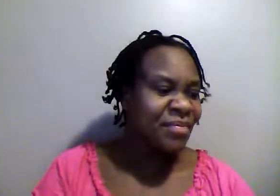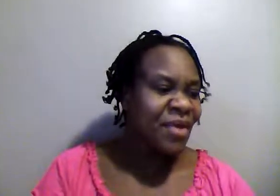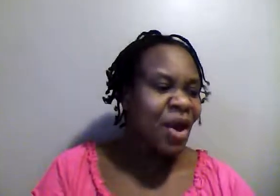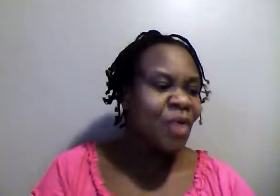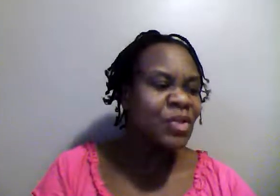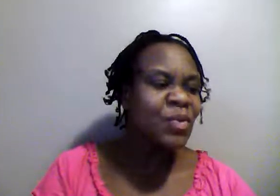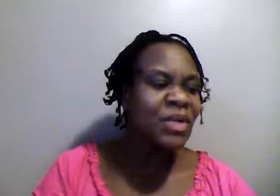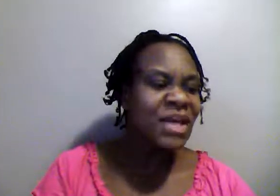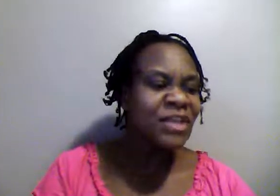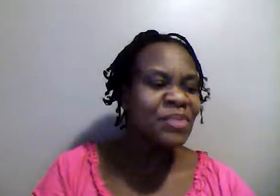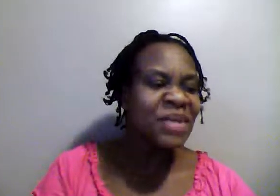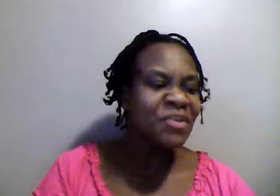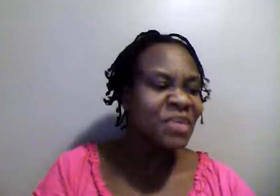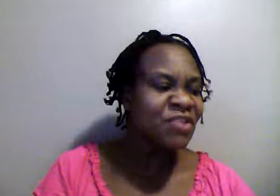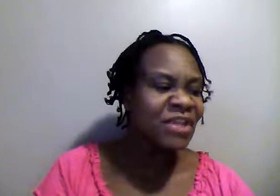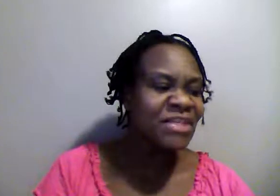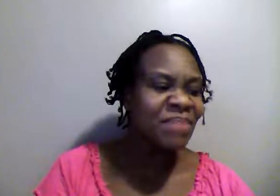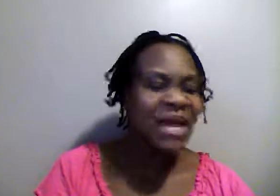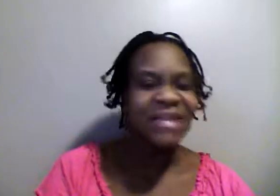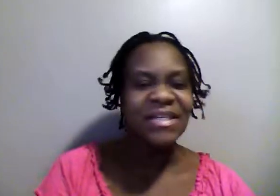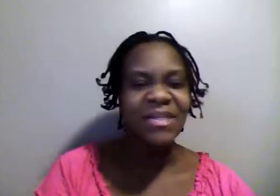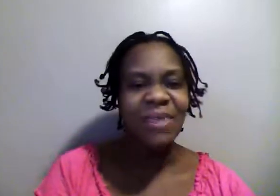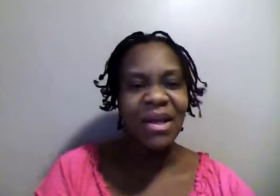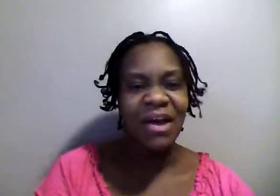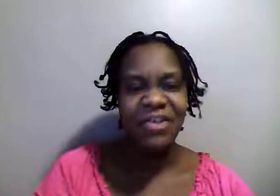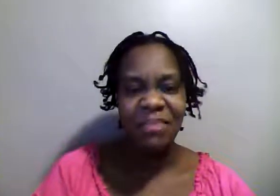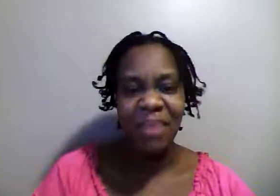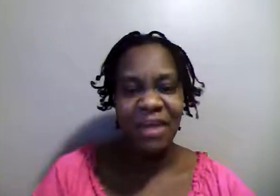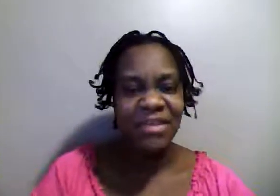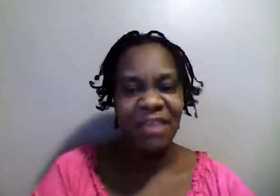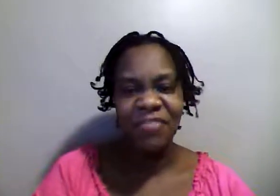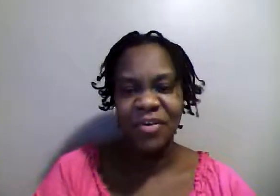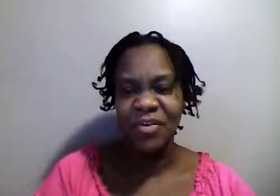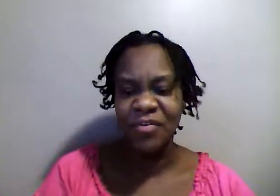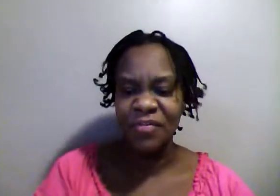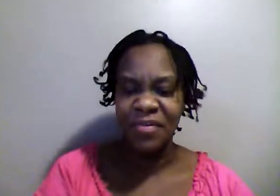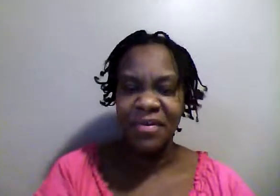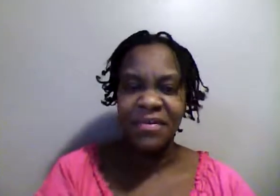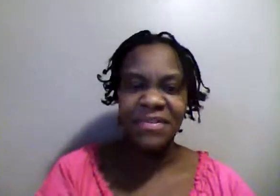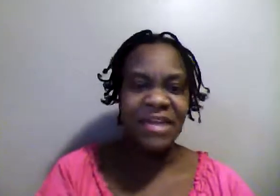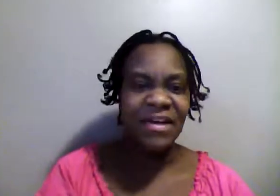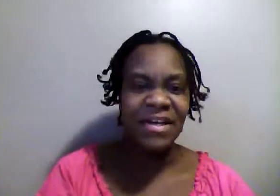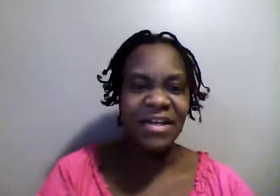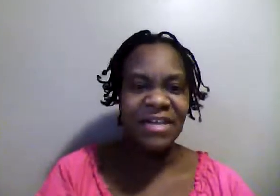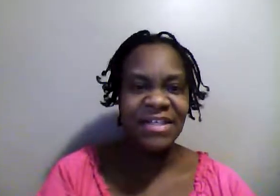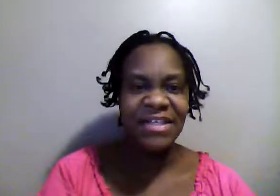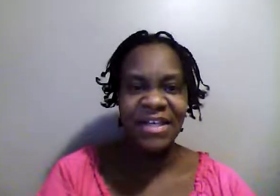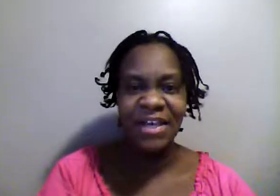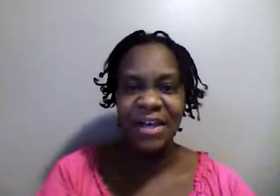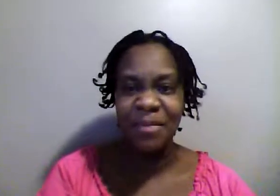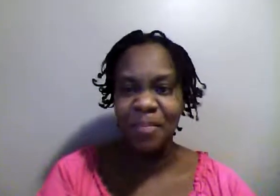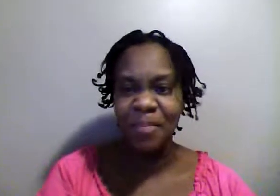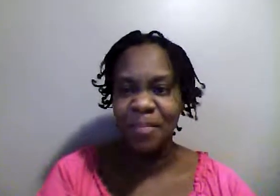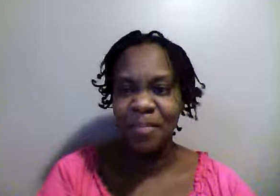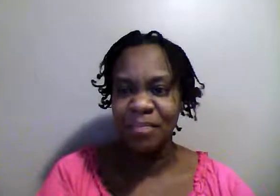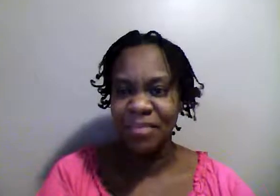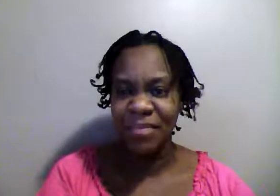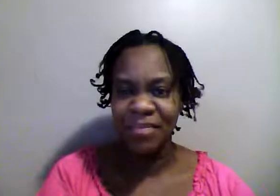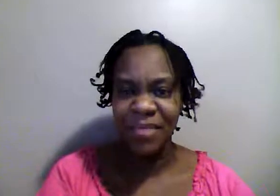how soon can tomato be transplanted to a larger pot after you've started it as a seedling or